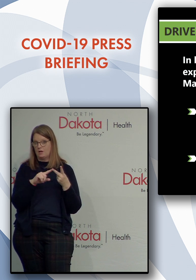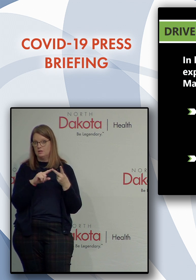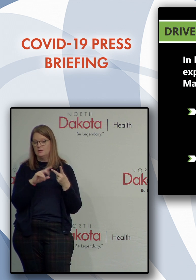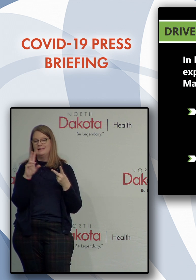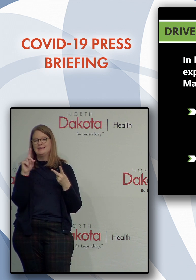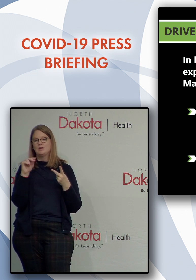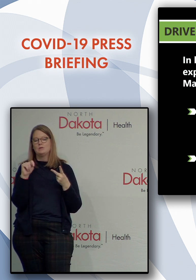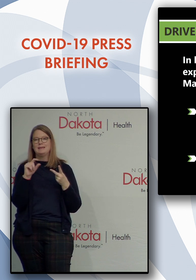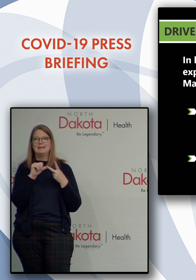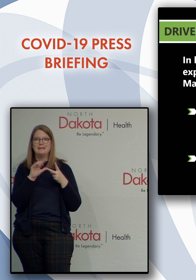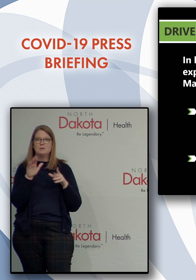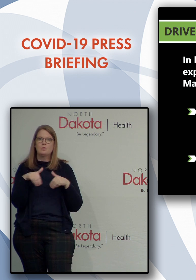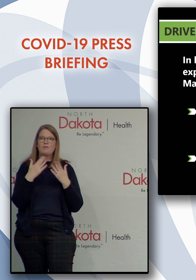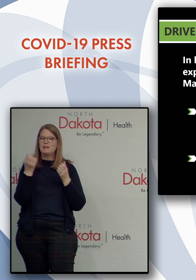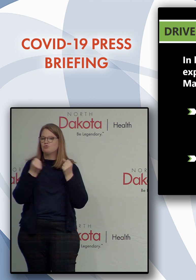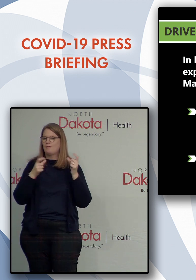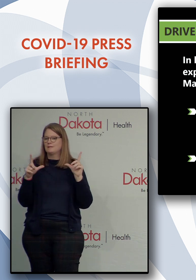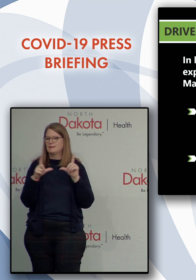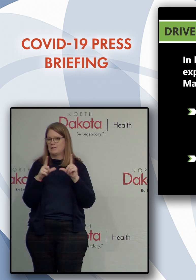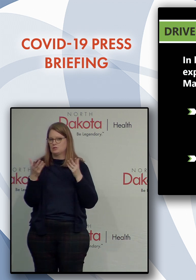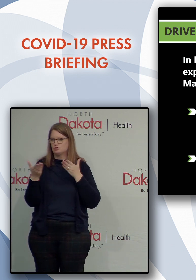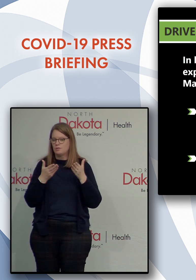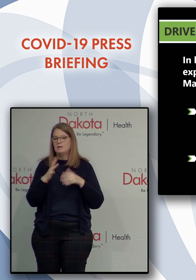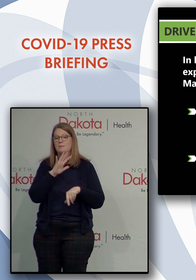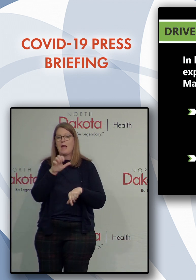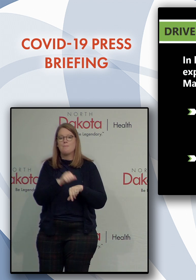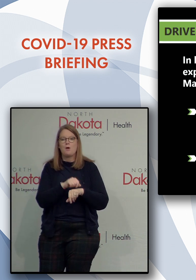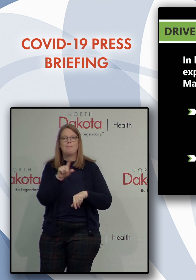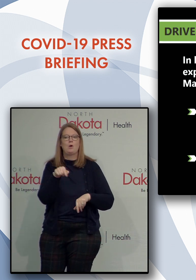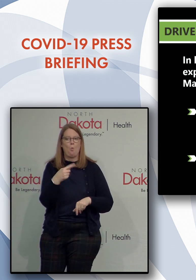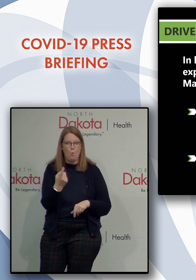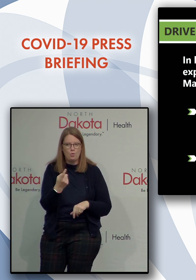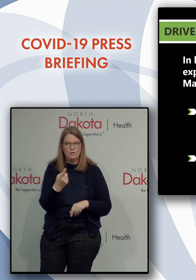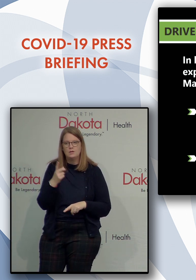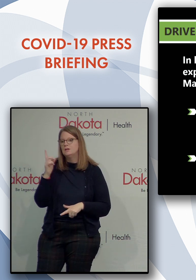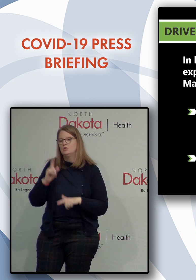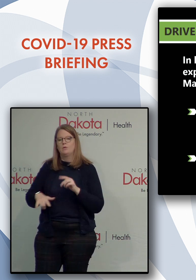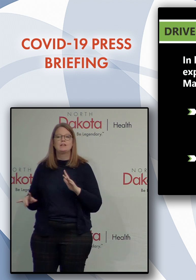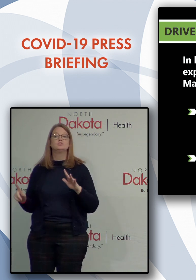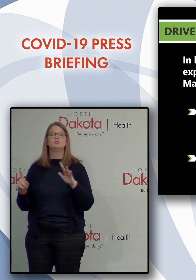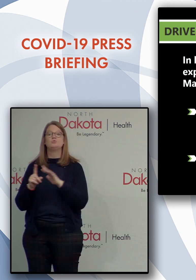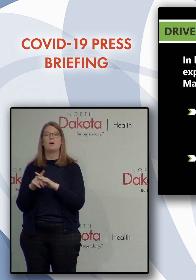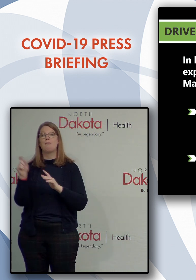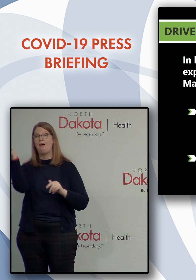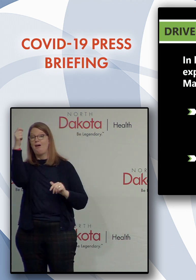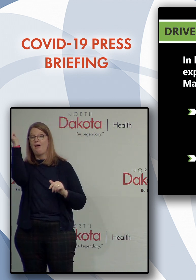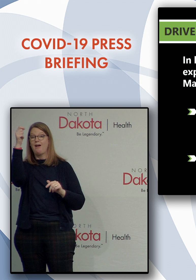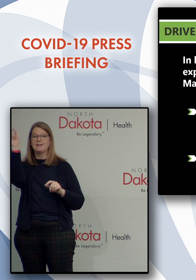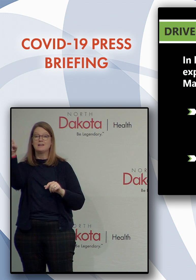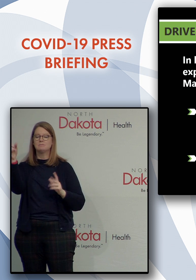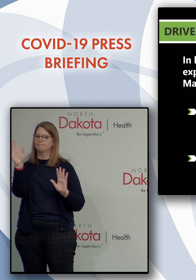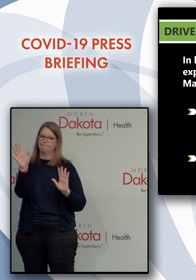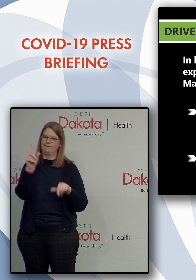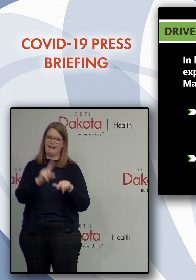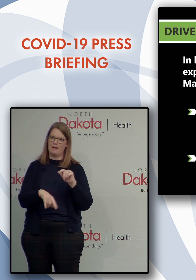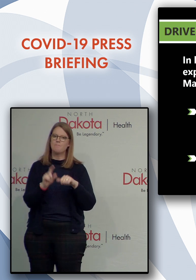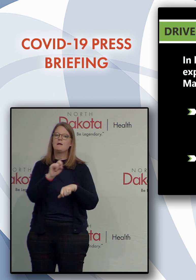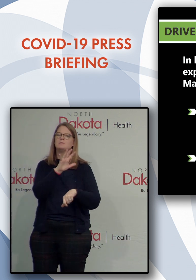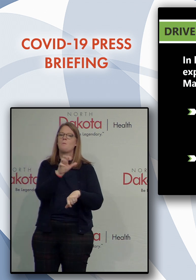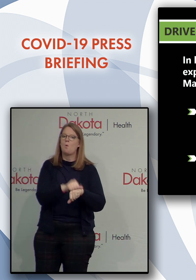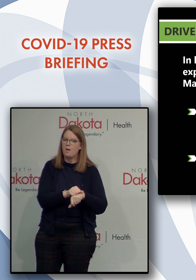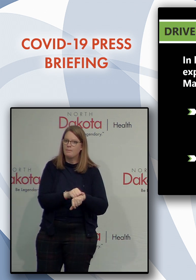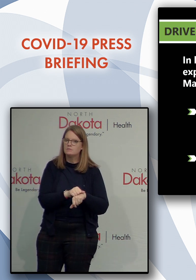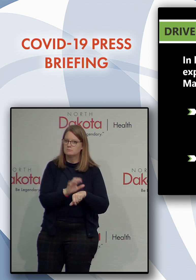DOT continues to provide driver's license services by appointment only. No walk-in services are available, but you